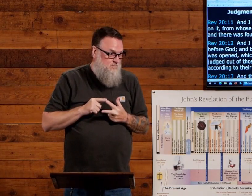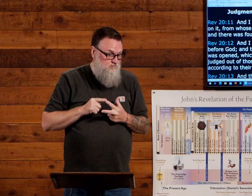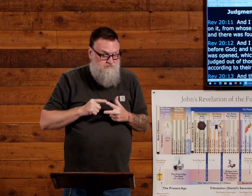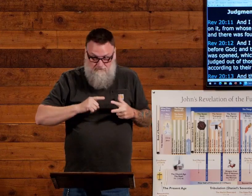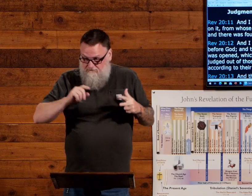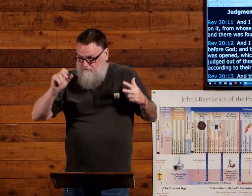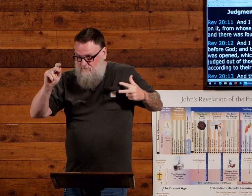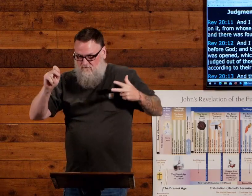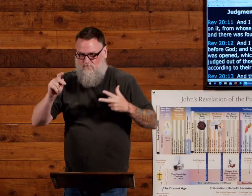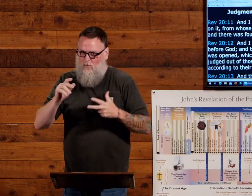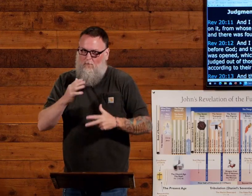heavens.